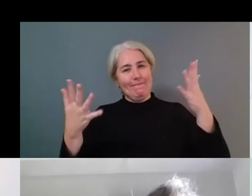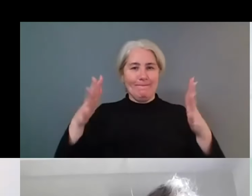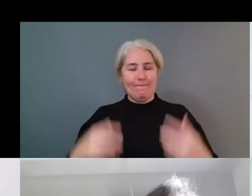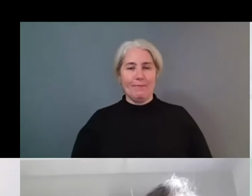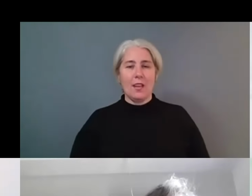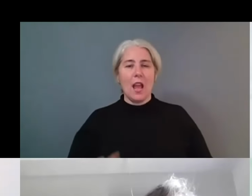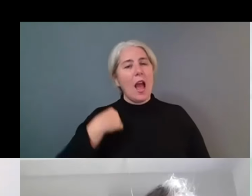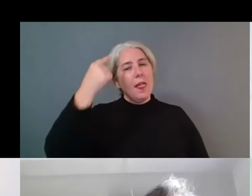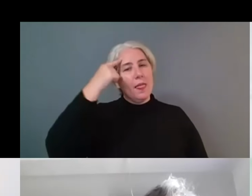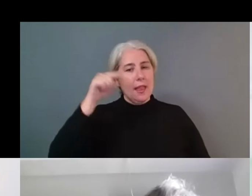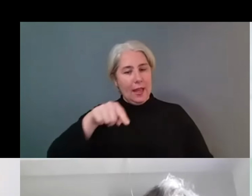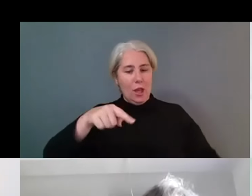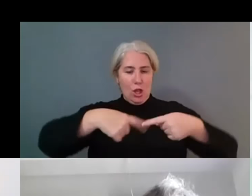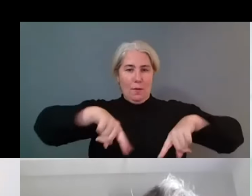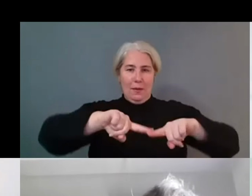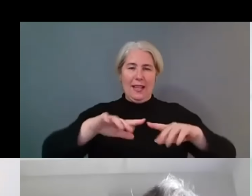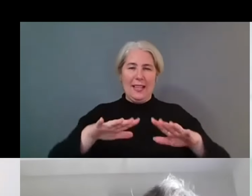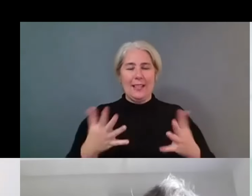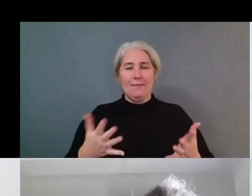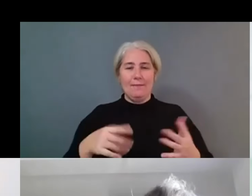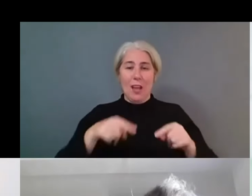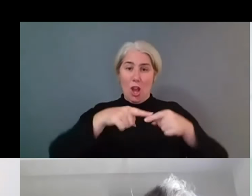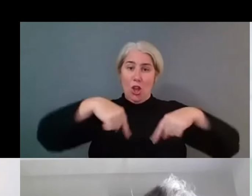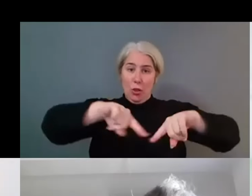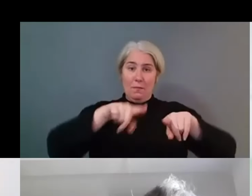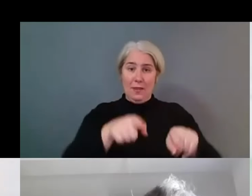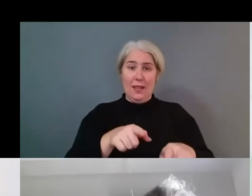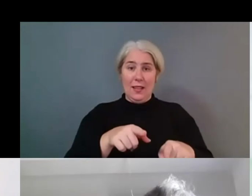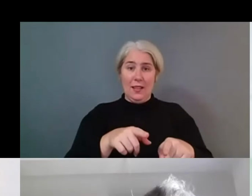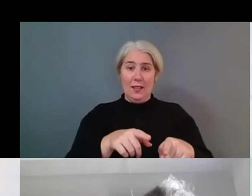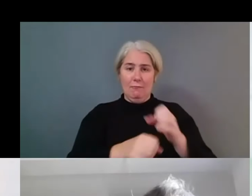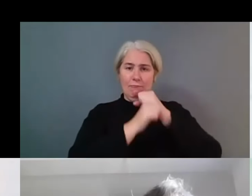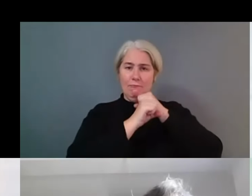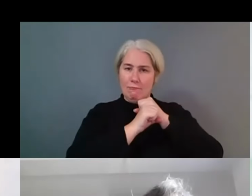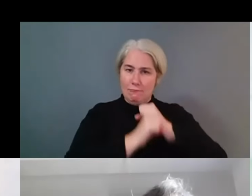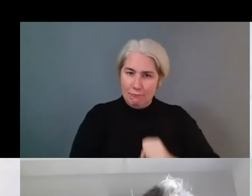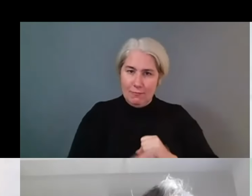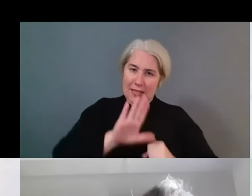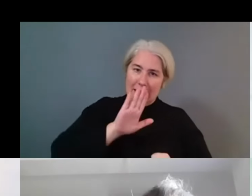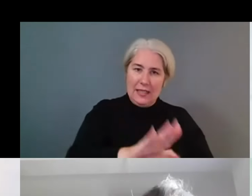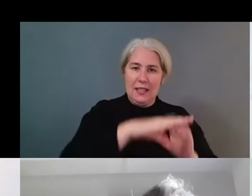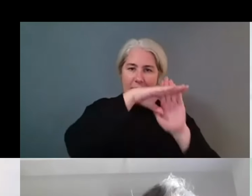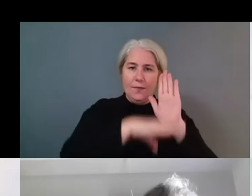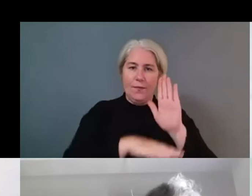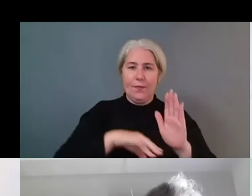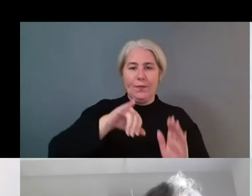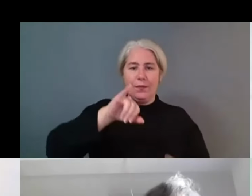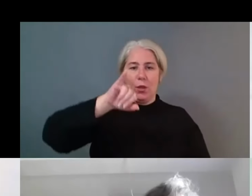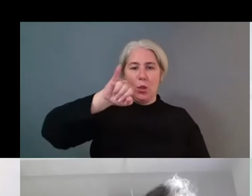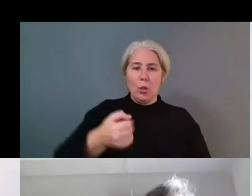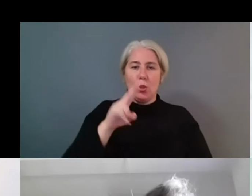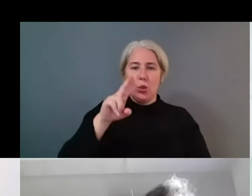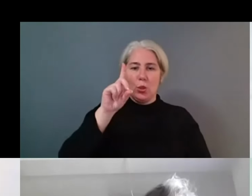committee is bound by its own jurisprudence, and the committee is also not bound